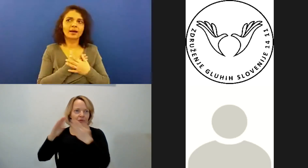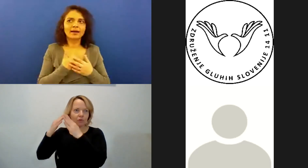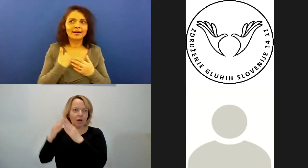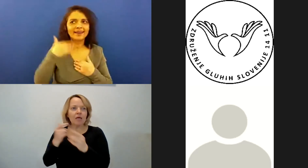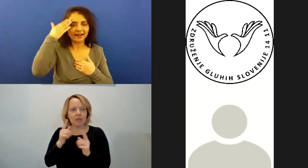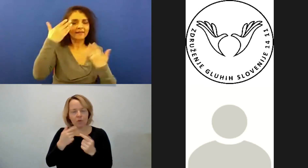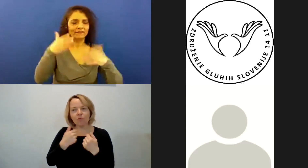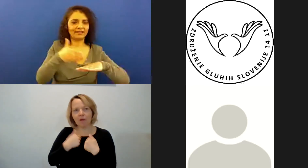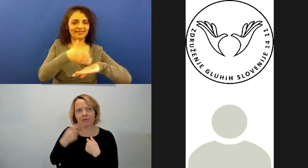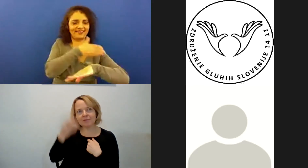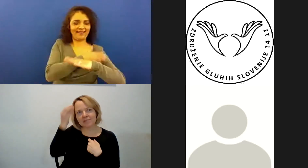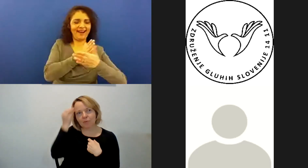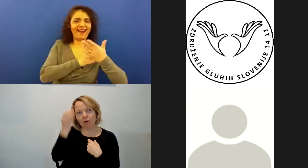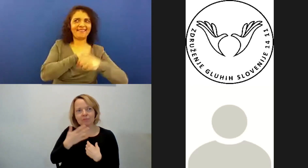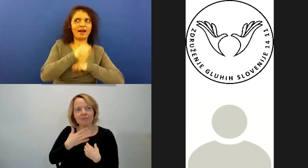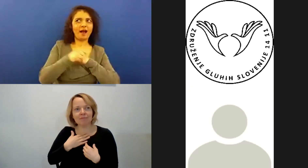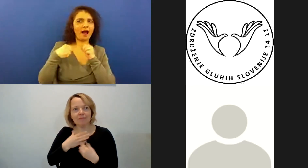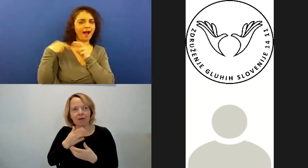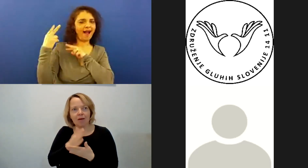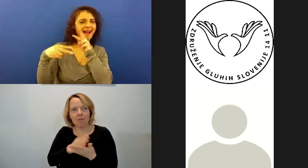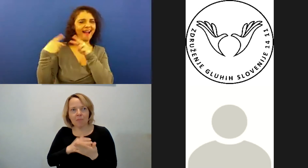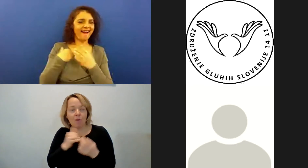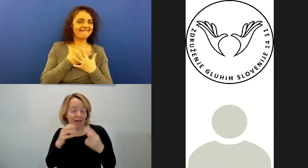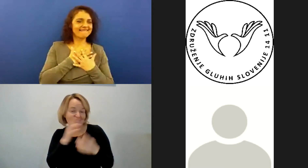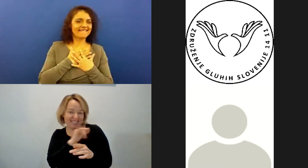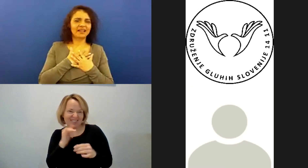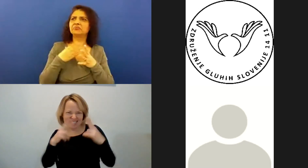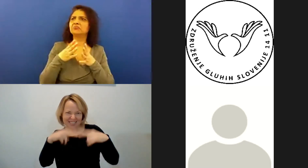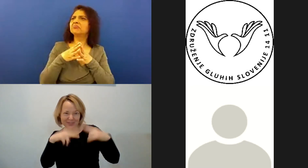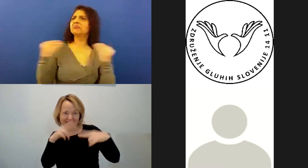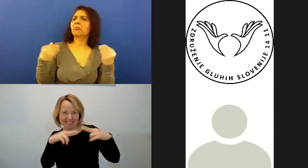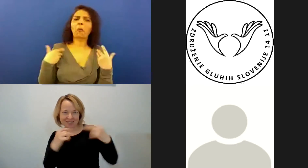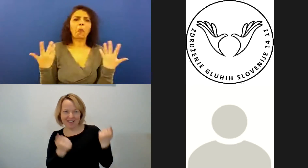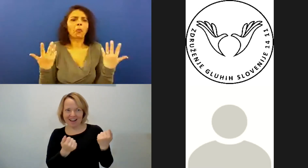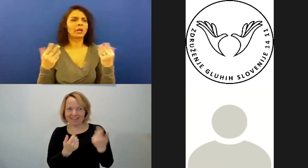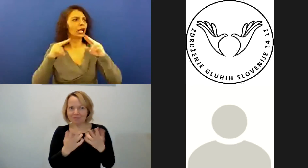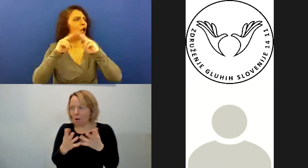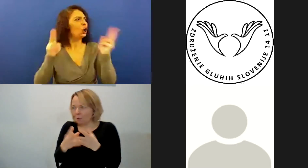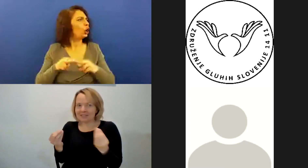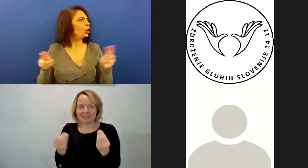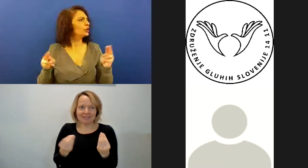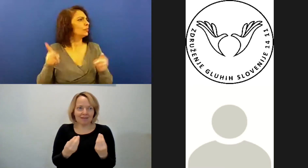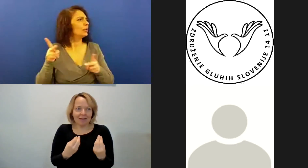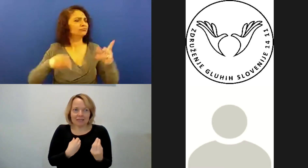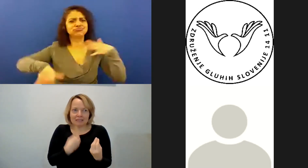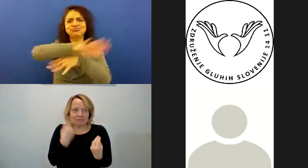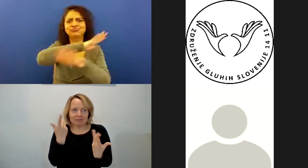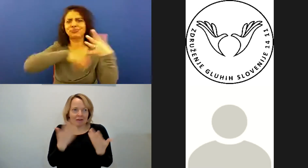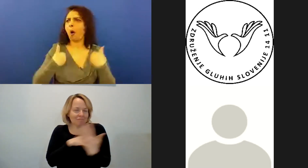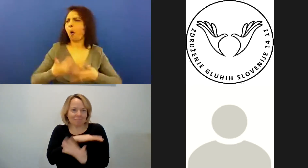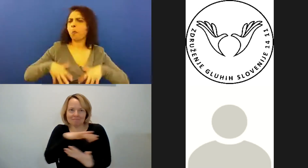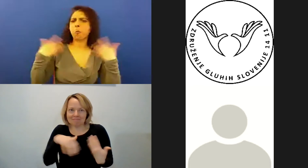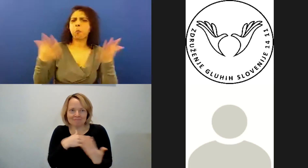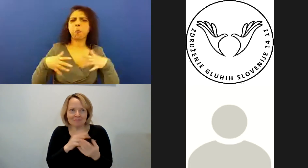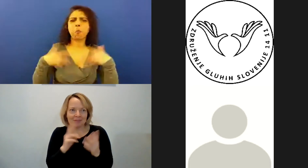When I saw him, I was so surprised. I said, hey, we worked together in Zermatt. And he said, yeah, but we met for half a year. I was really